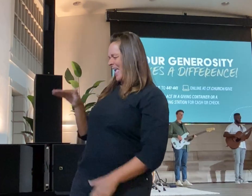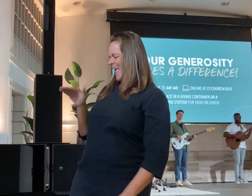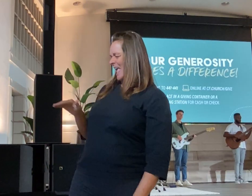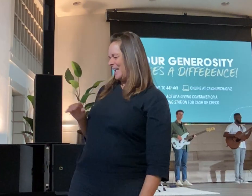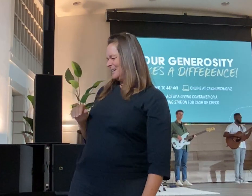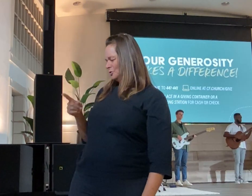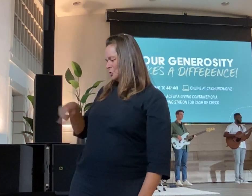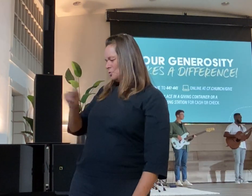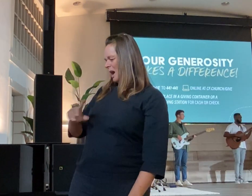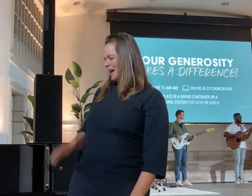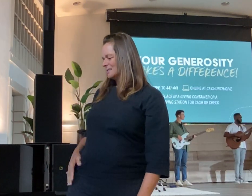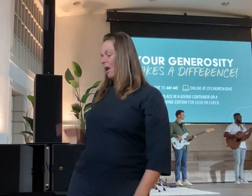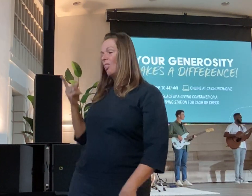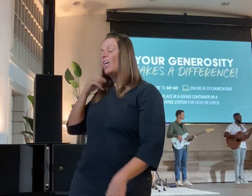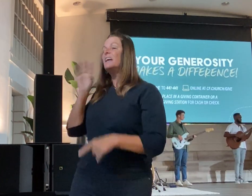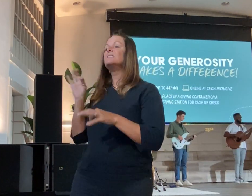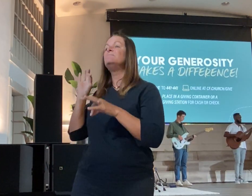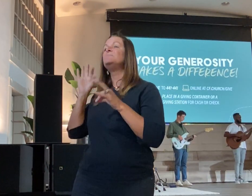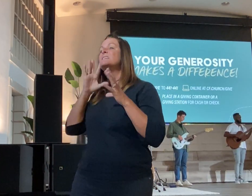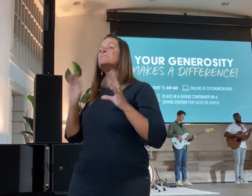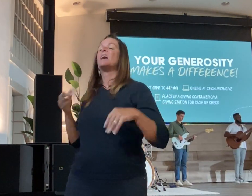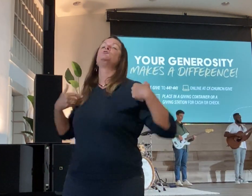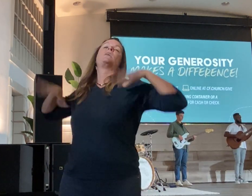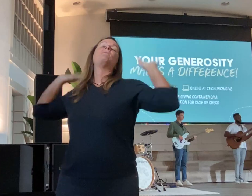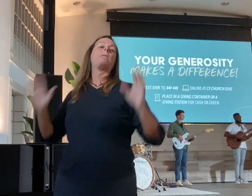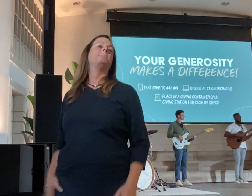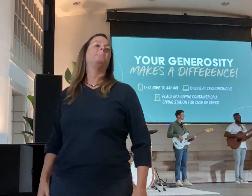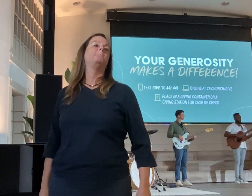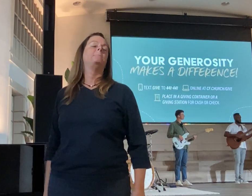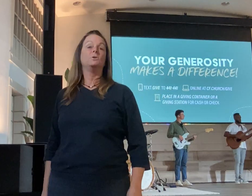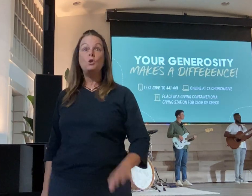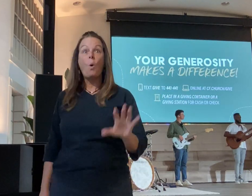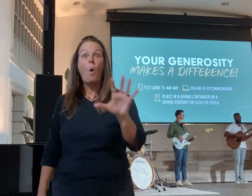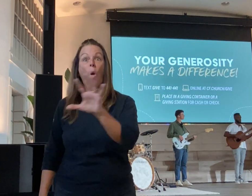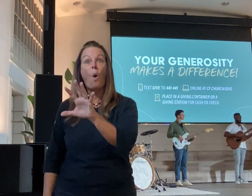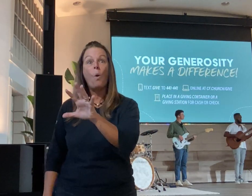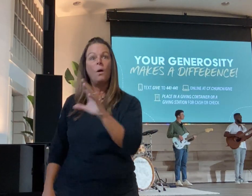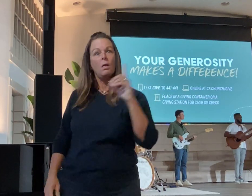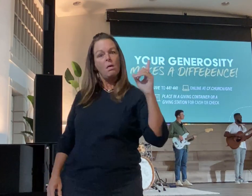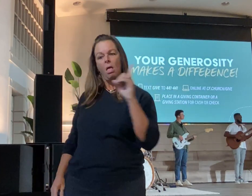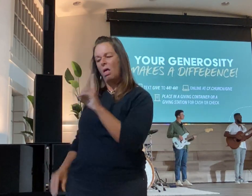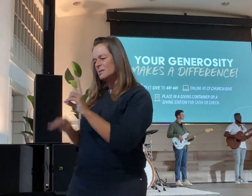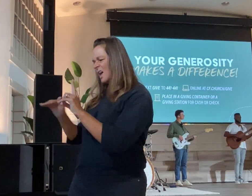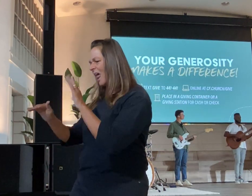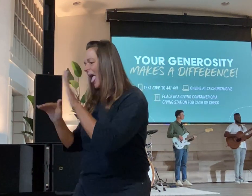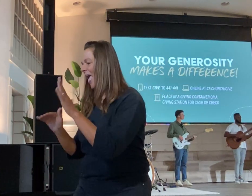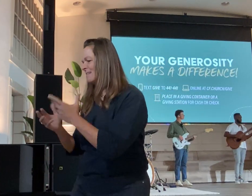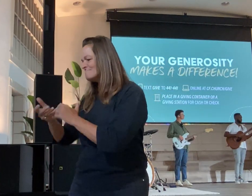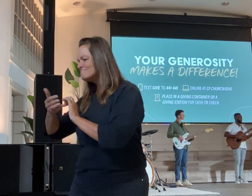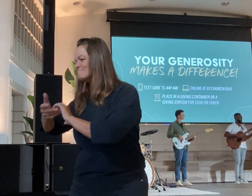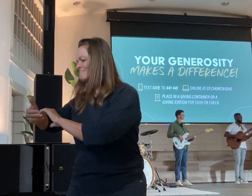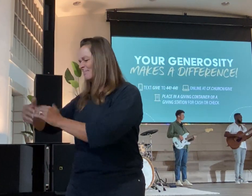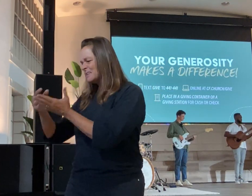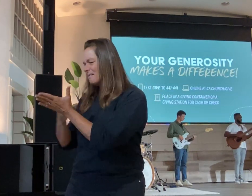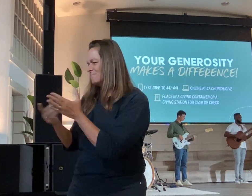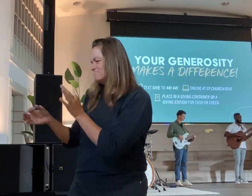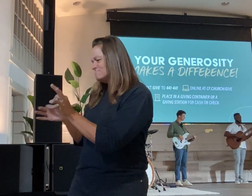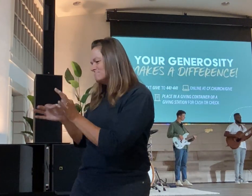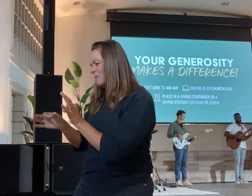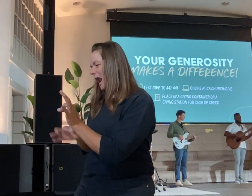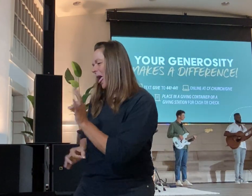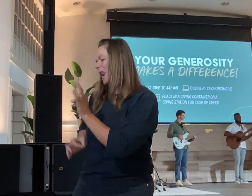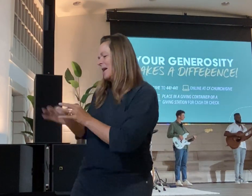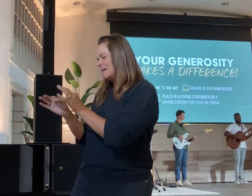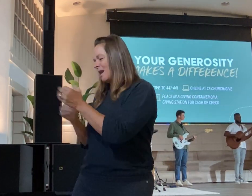that, oh, it was hard, so they decided to give, and then they experienced joy. It says, actually, no, they experienced joy in their lives,